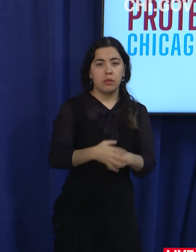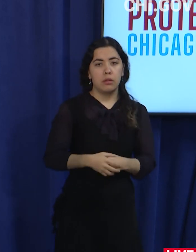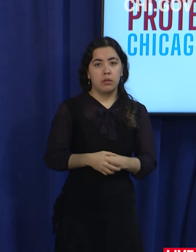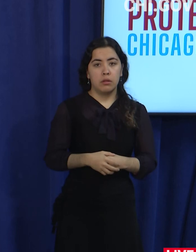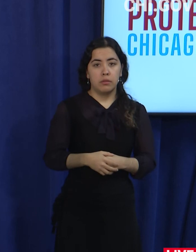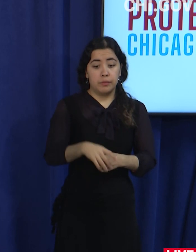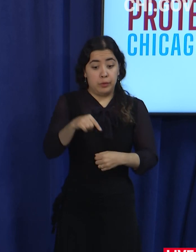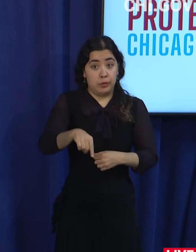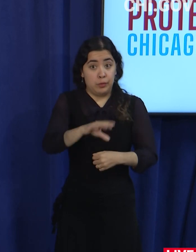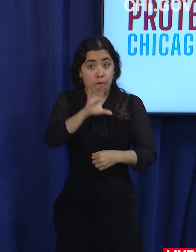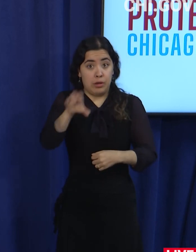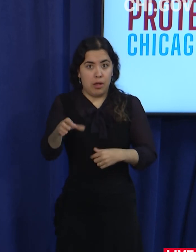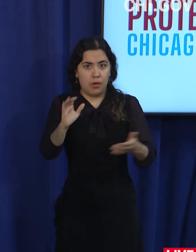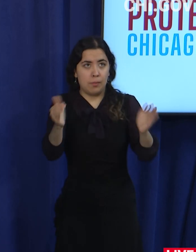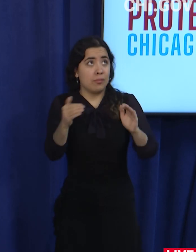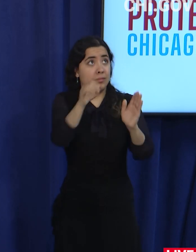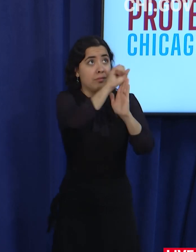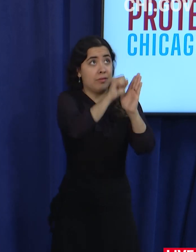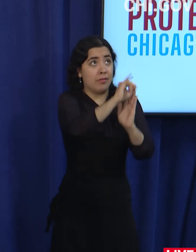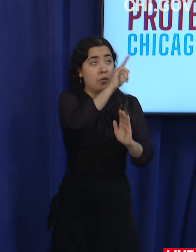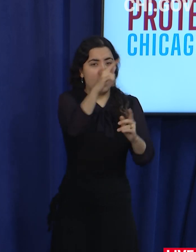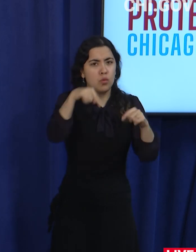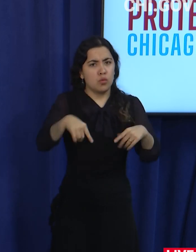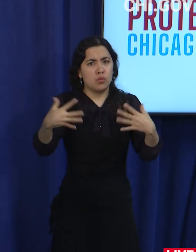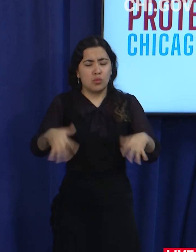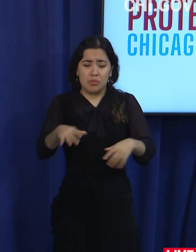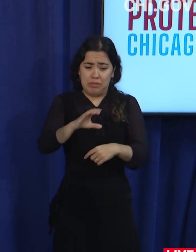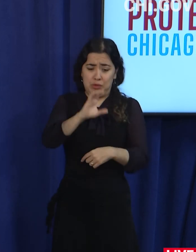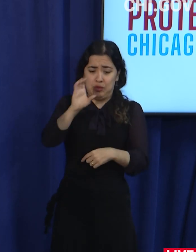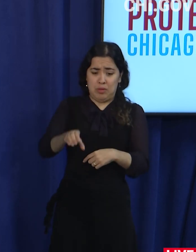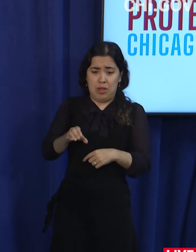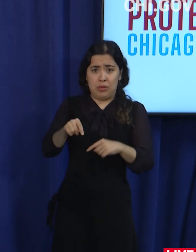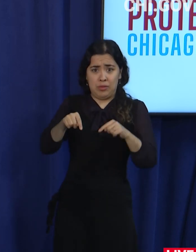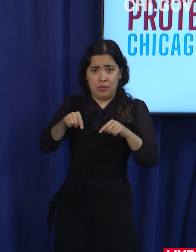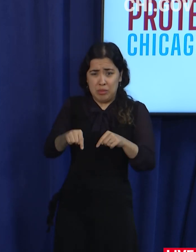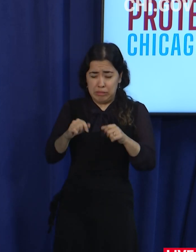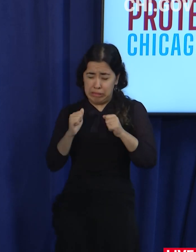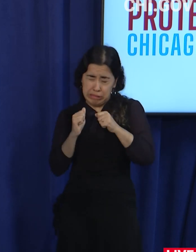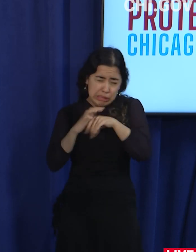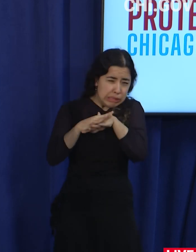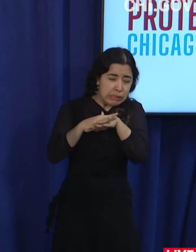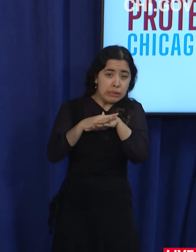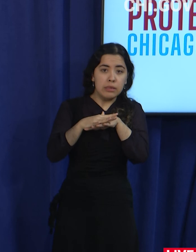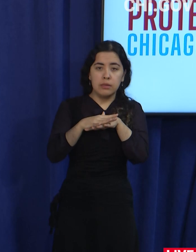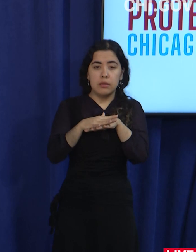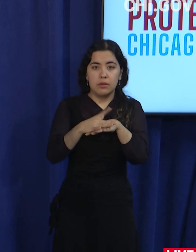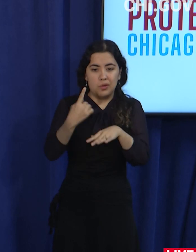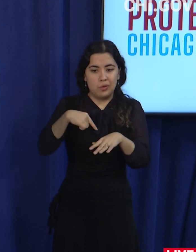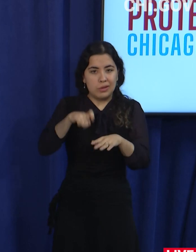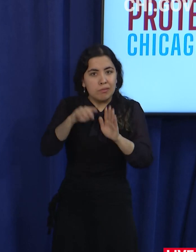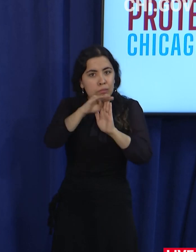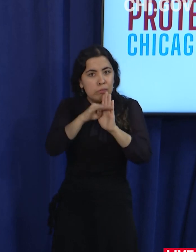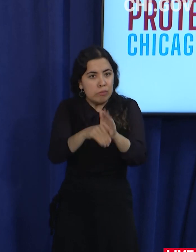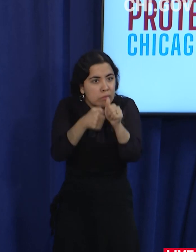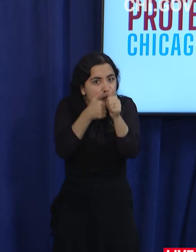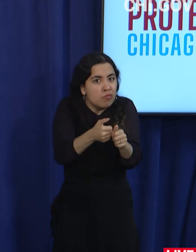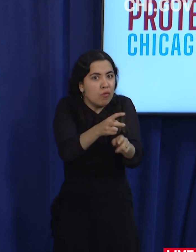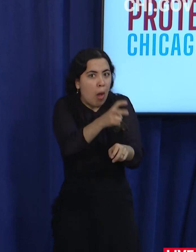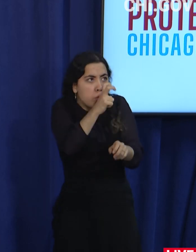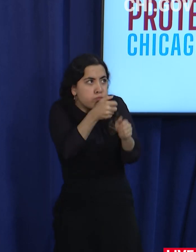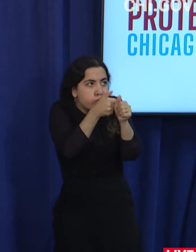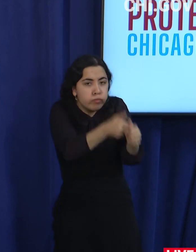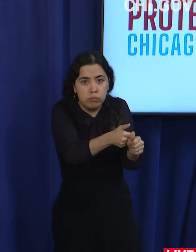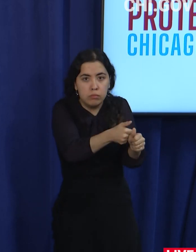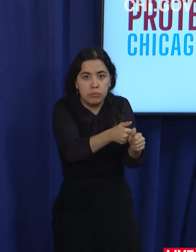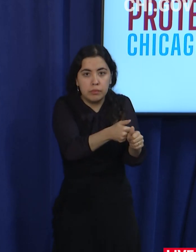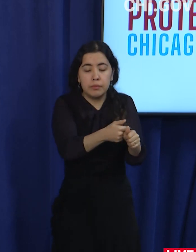densely populated part of Illinois, our risk is higher here, and sometimes we need to do that. I think where we're starting to see some improvement, that is a